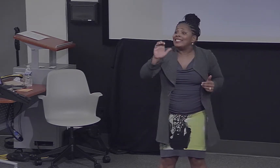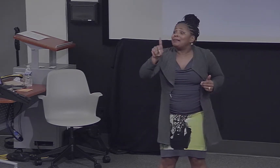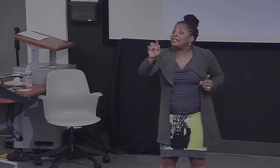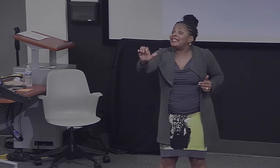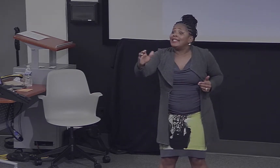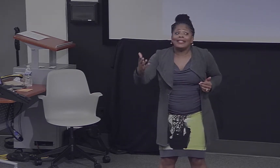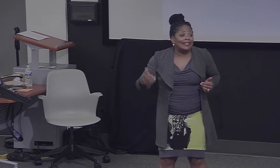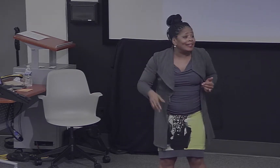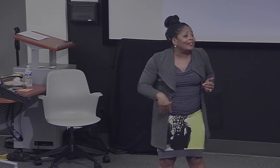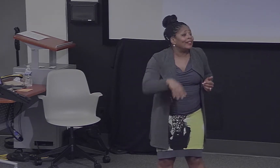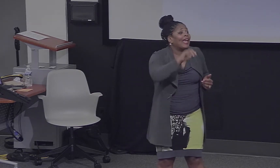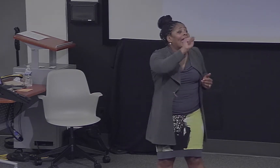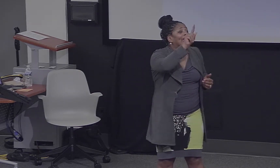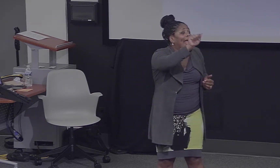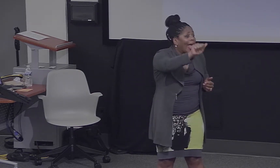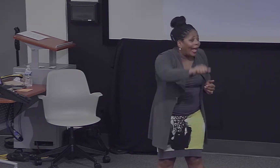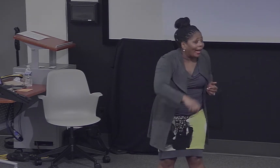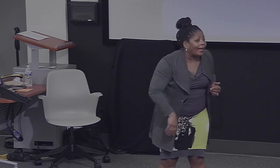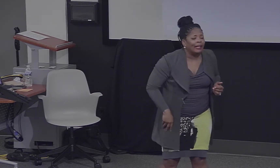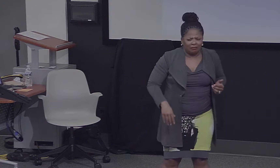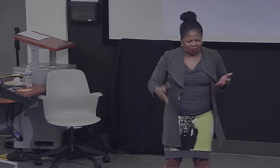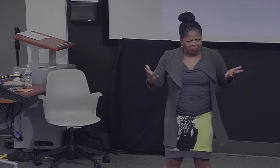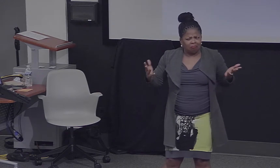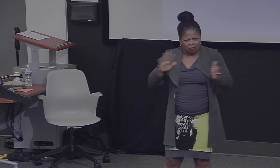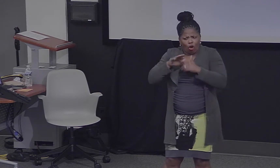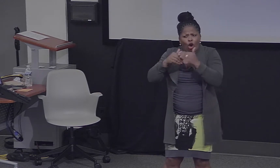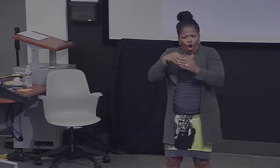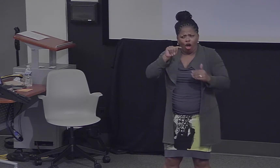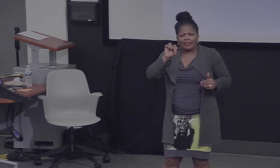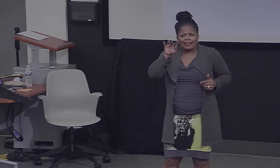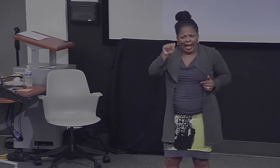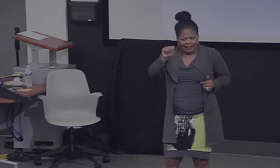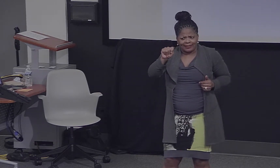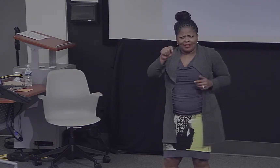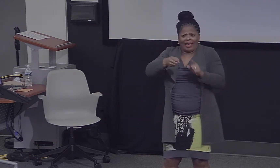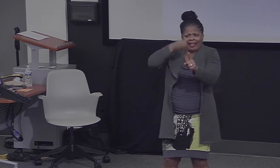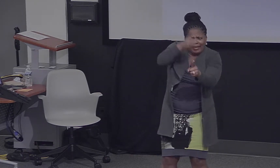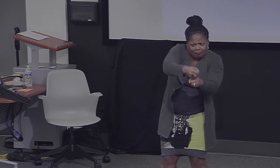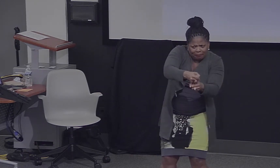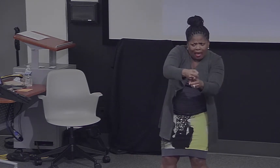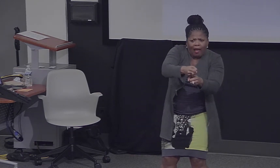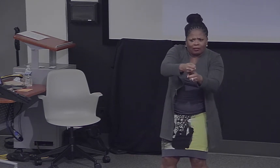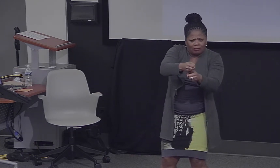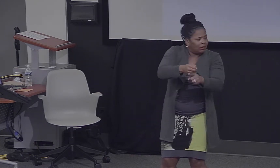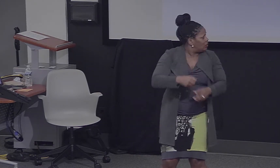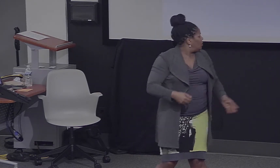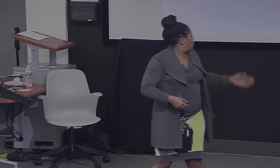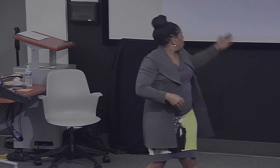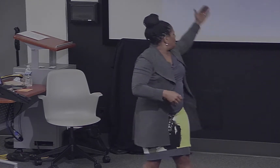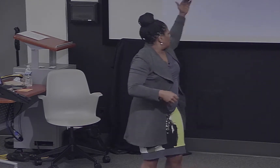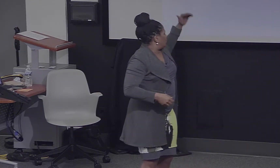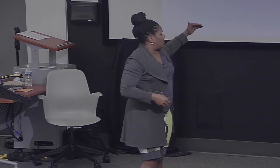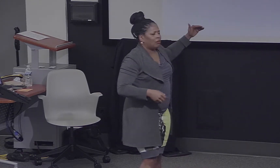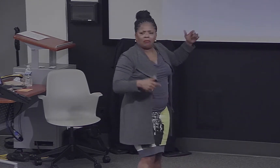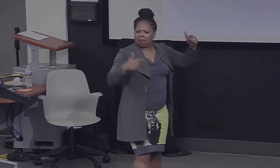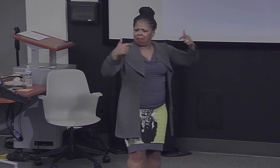that are documented, whether it's handbooks, policies, things like this, or what are all included under that category of